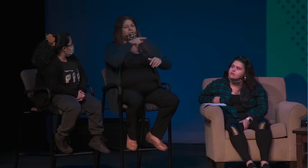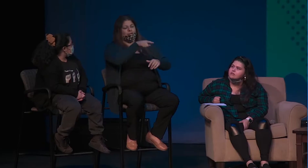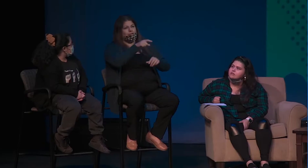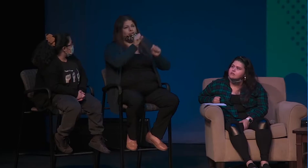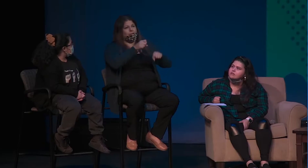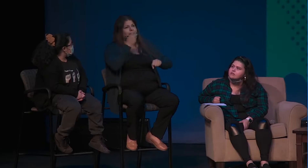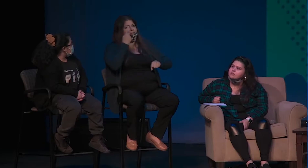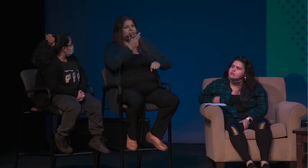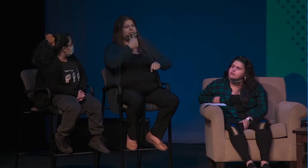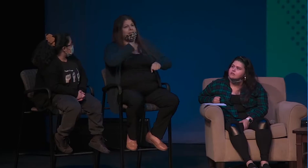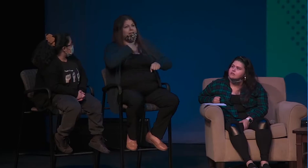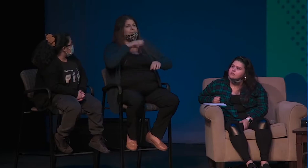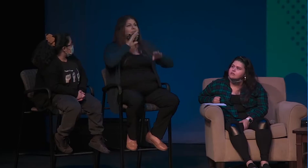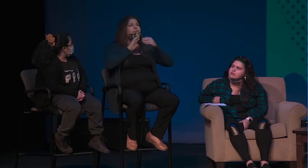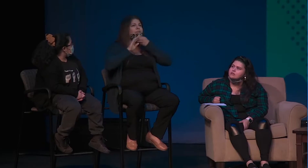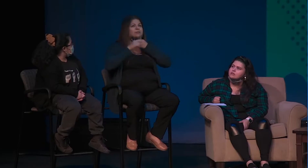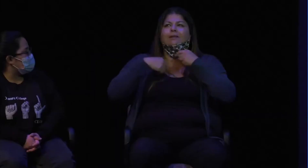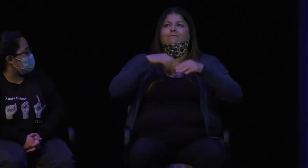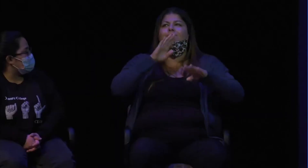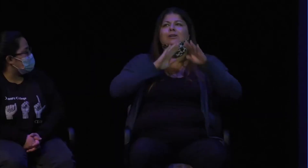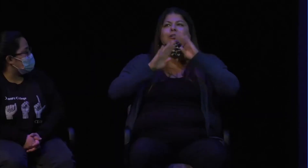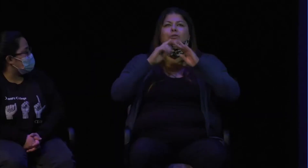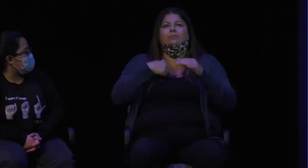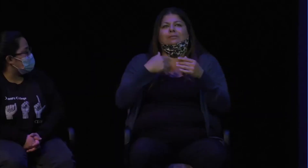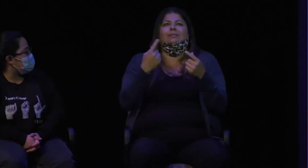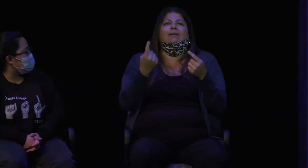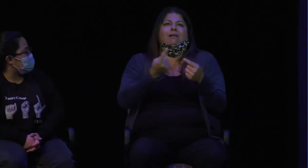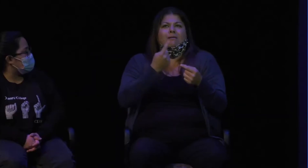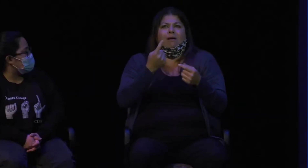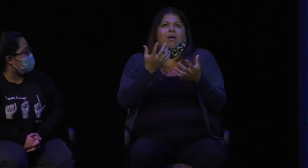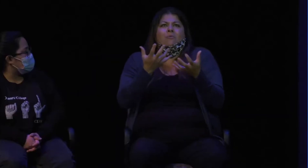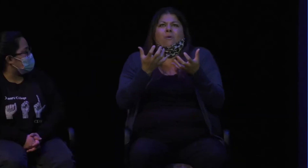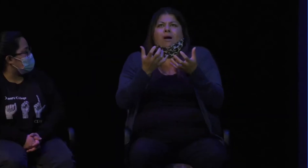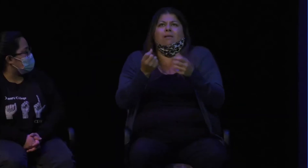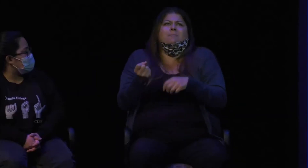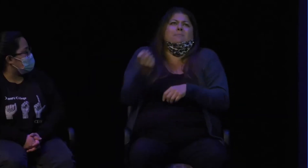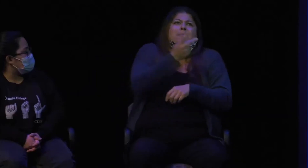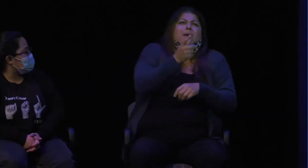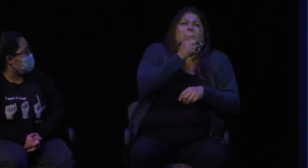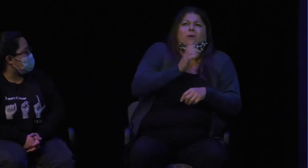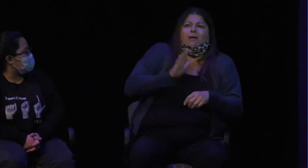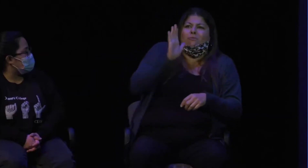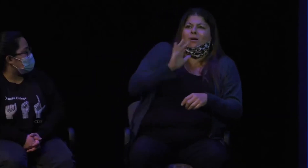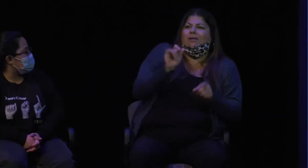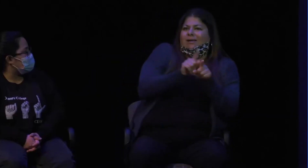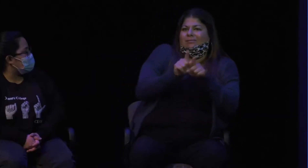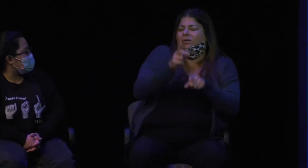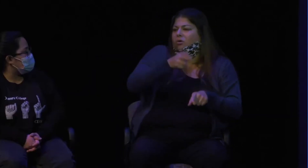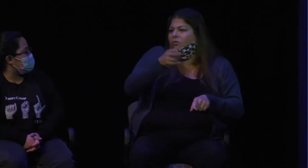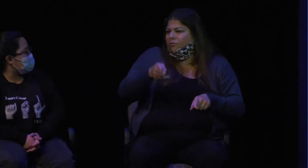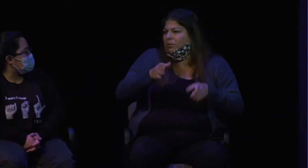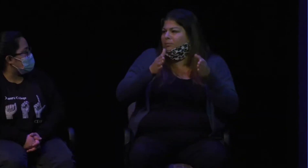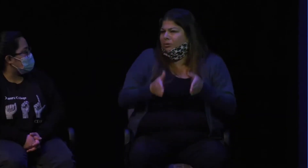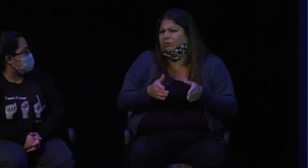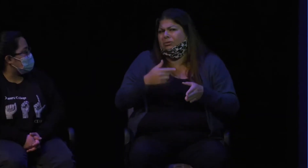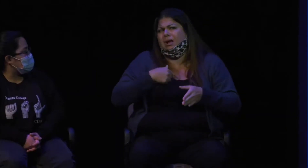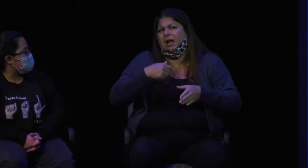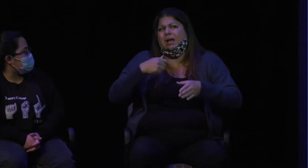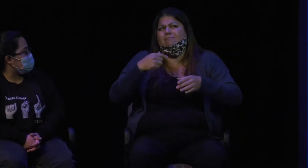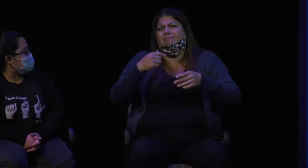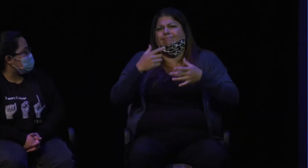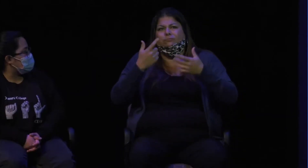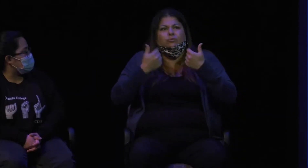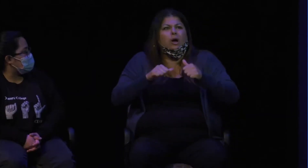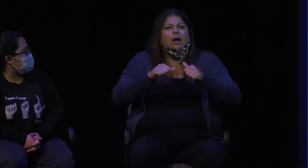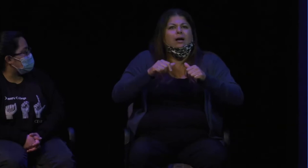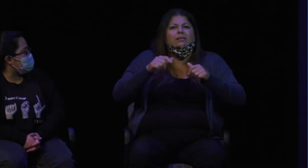My partner and I, we both sign, and she can see when I'm frustrated and I want to go